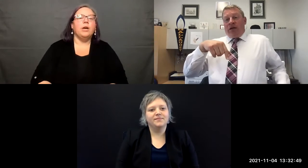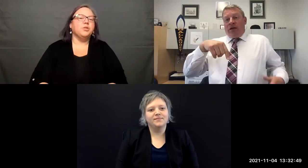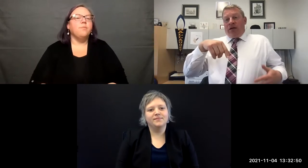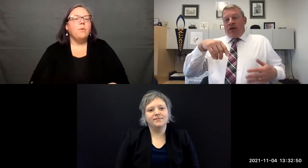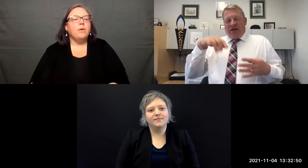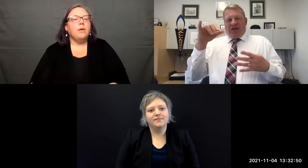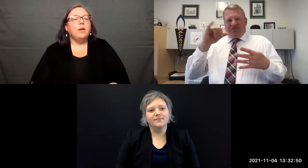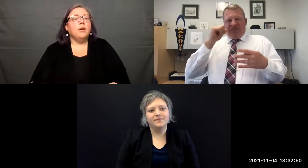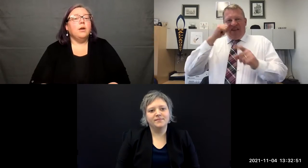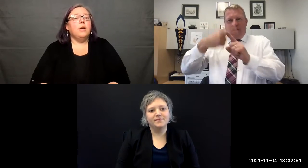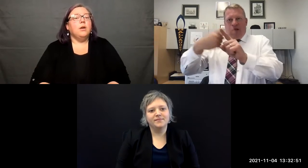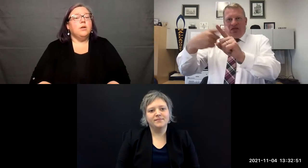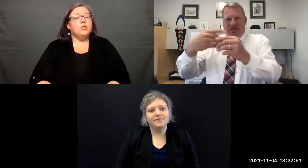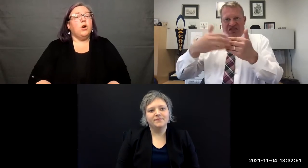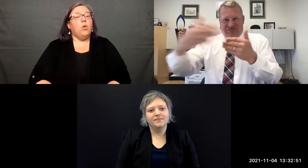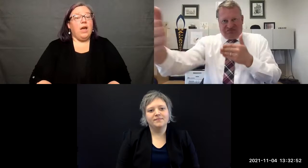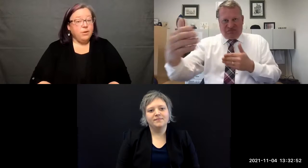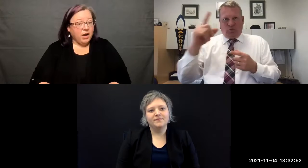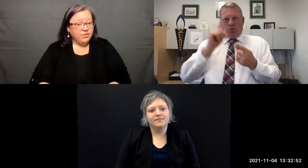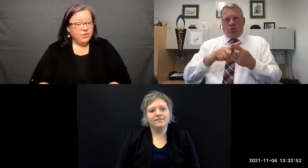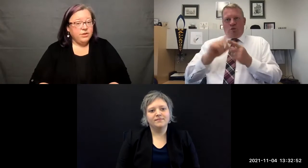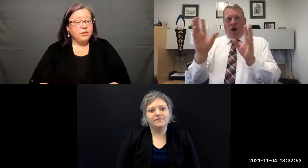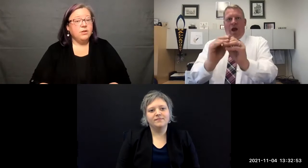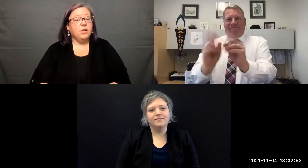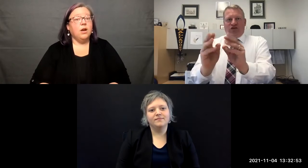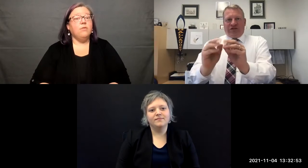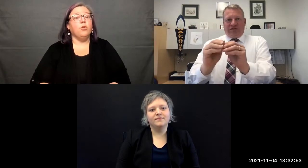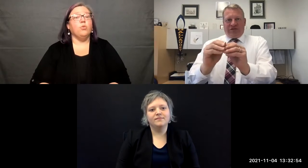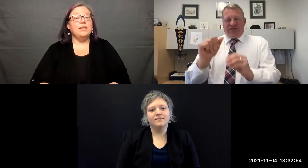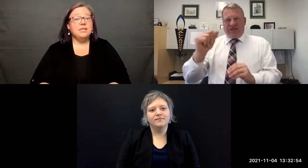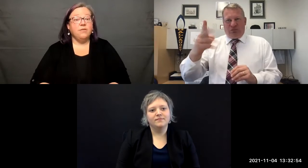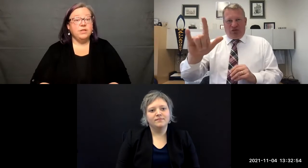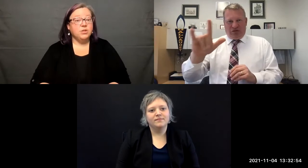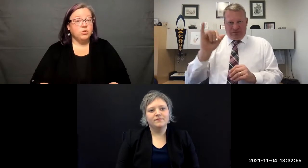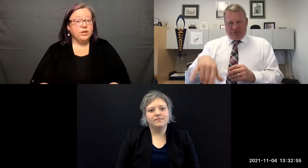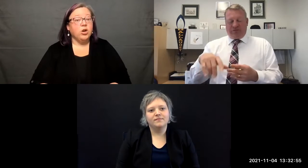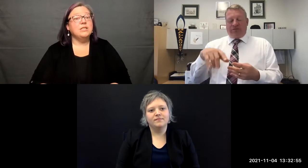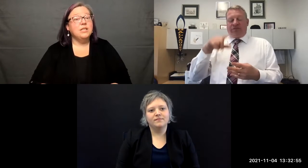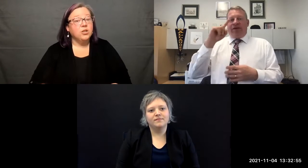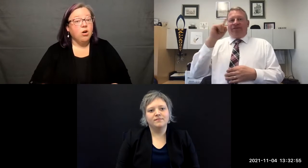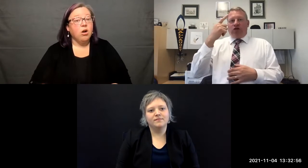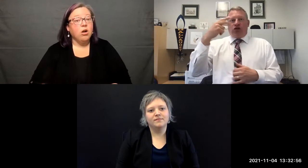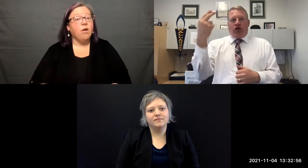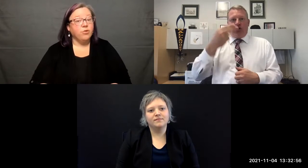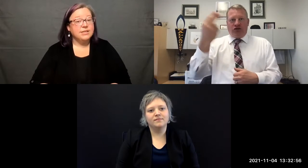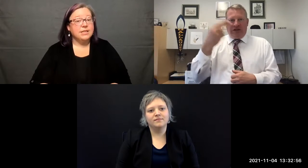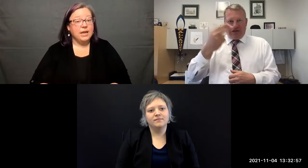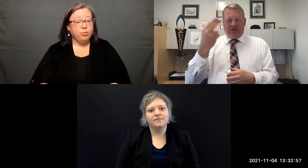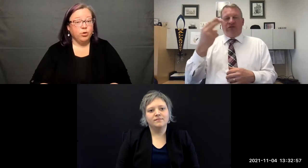reminder. So every month for the rest of this school year until our conference in April,